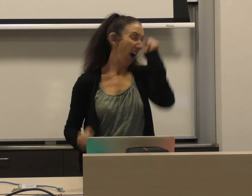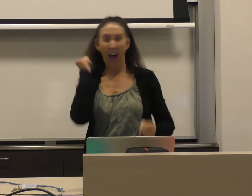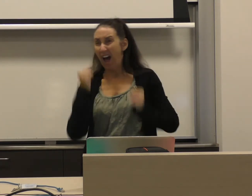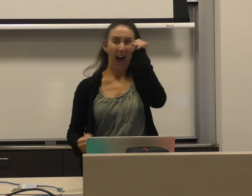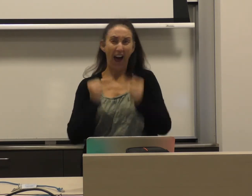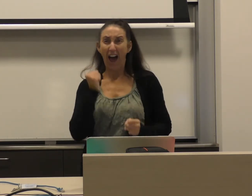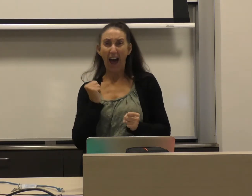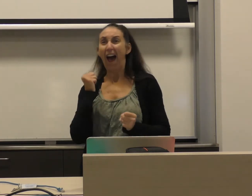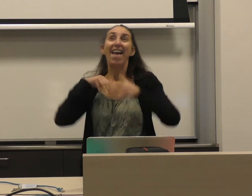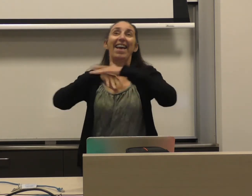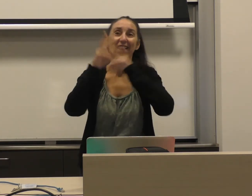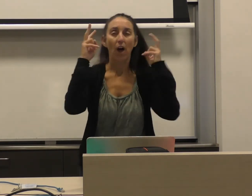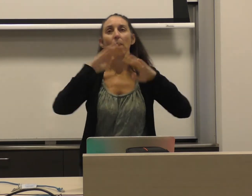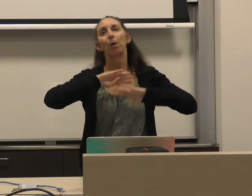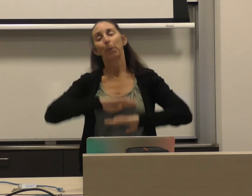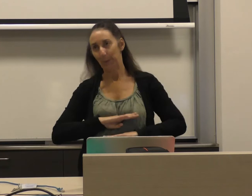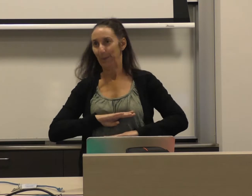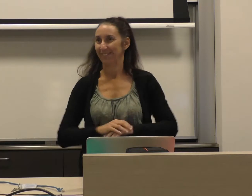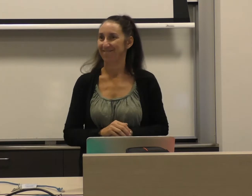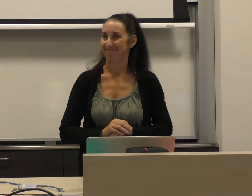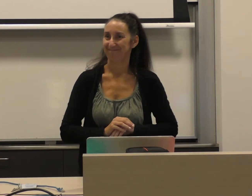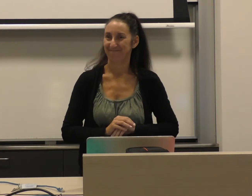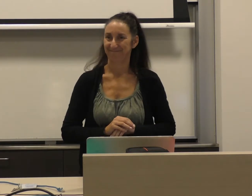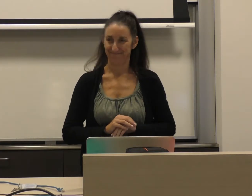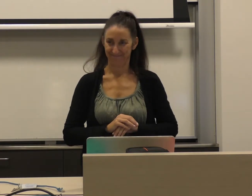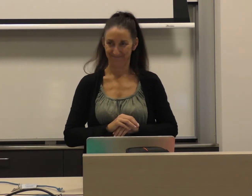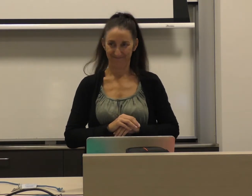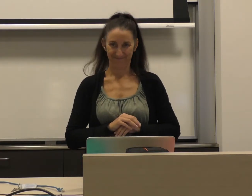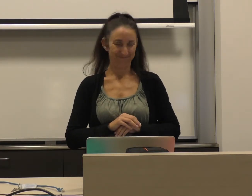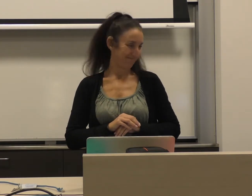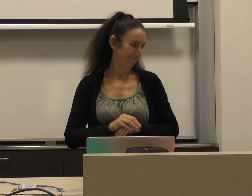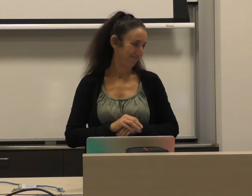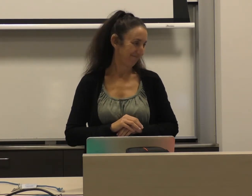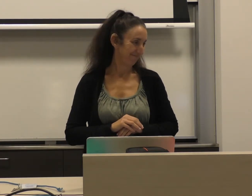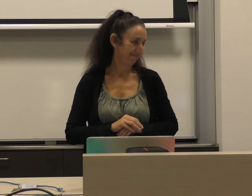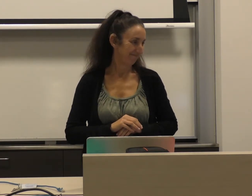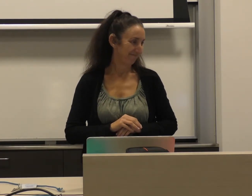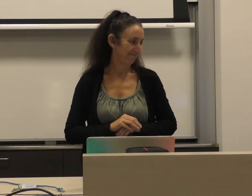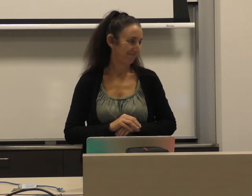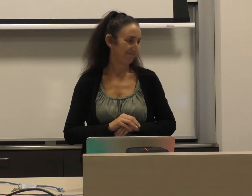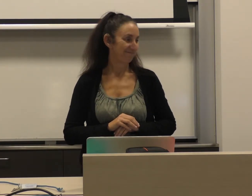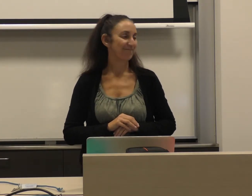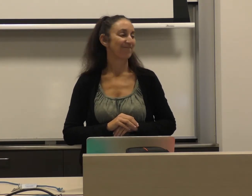If you're running to catch the train and you get in the train and you're relieved, you can blow the air out of your mouth this way.